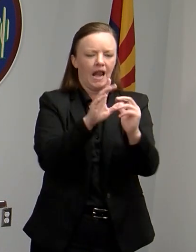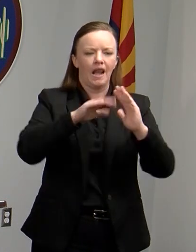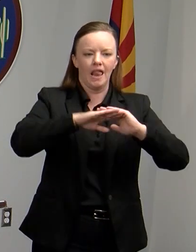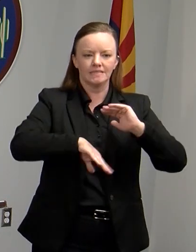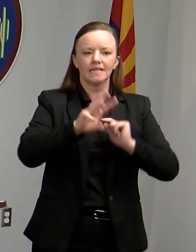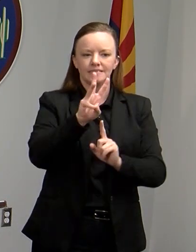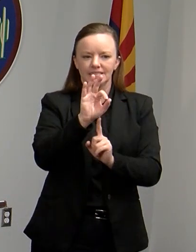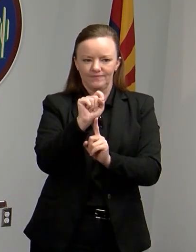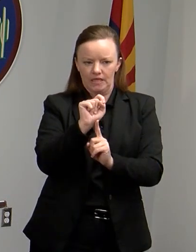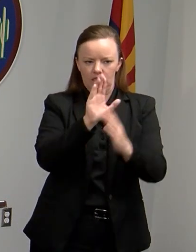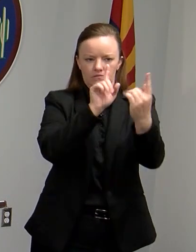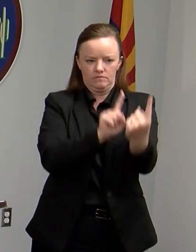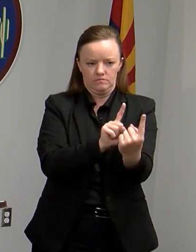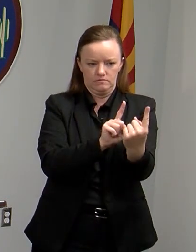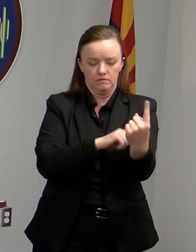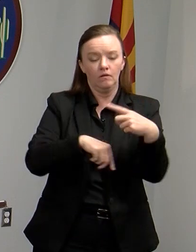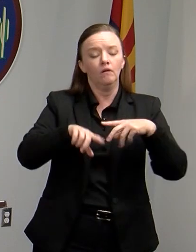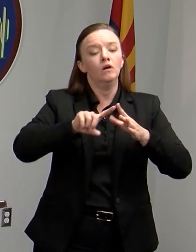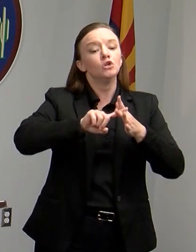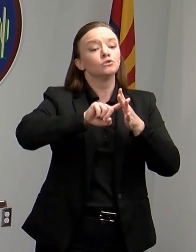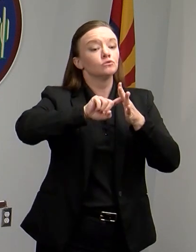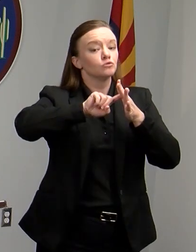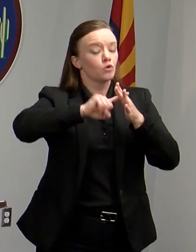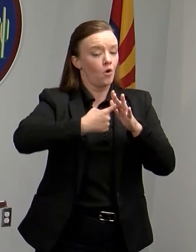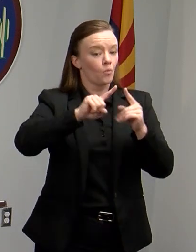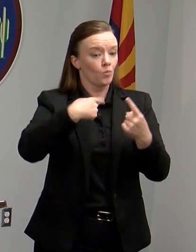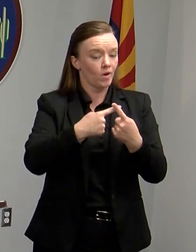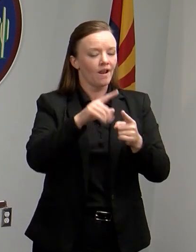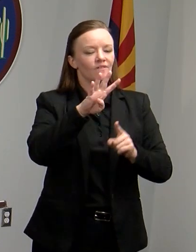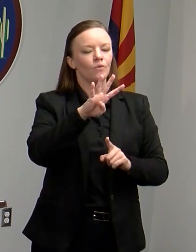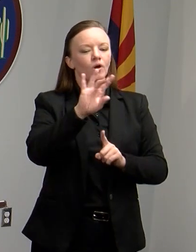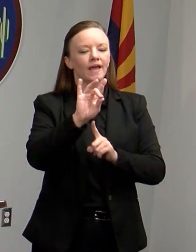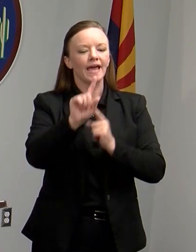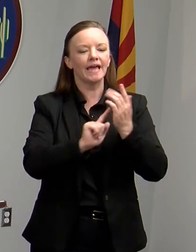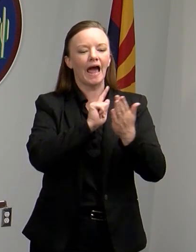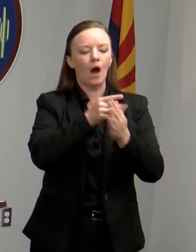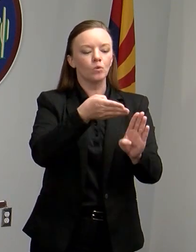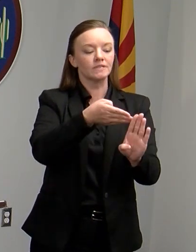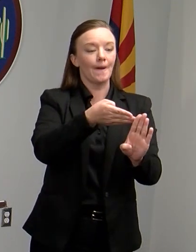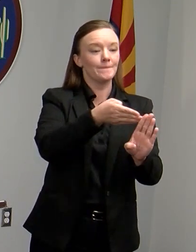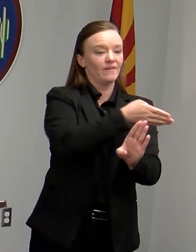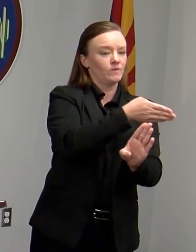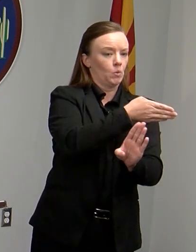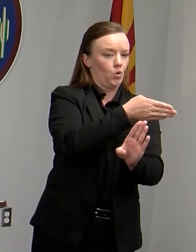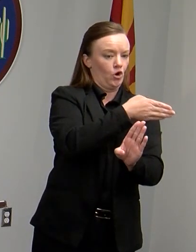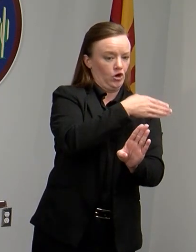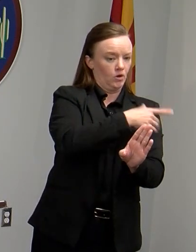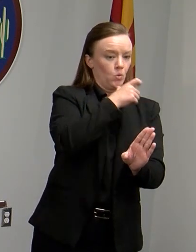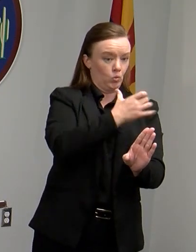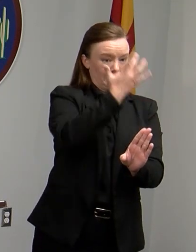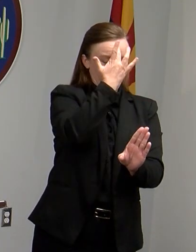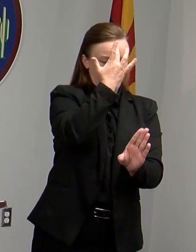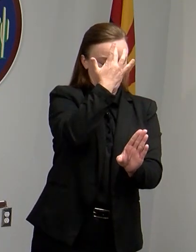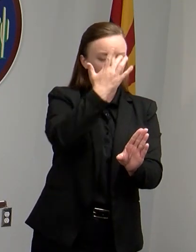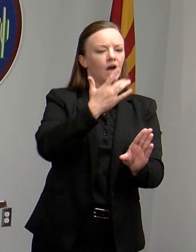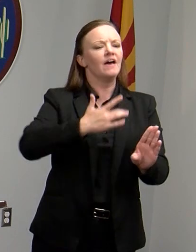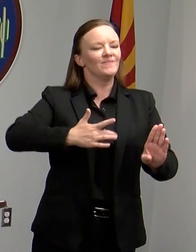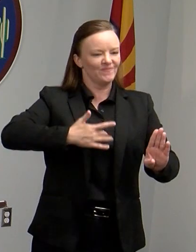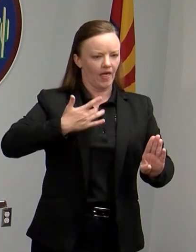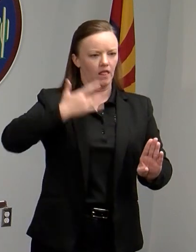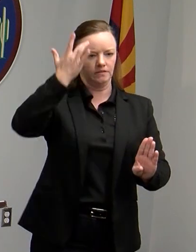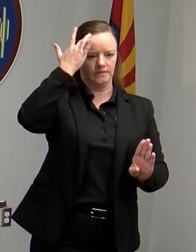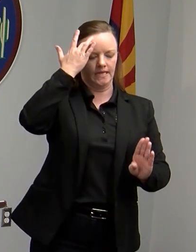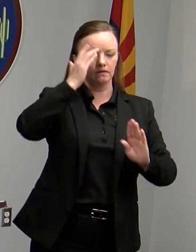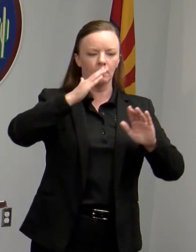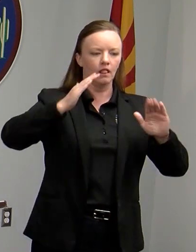starting at the time period 48 hours before the infected person ever developed symptoms. And that's what we've